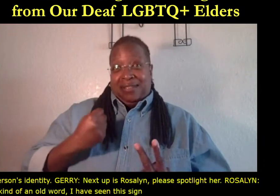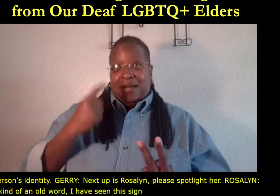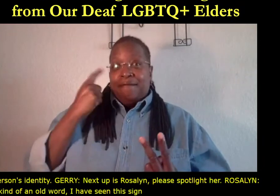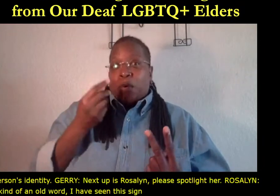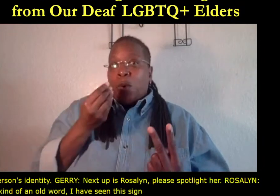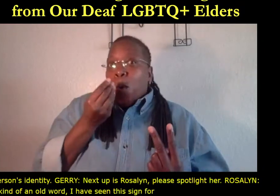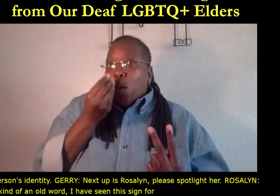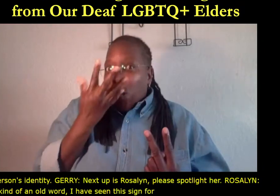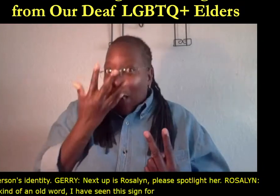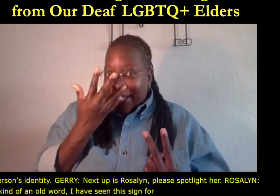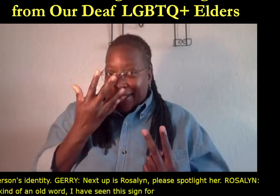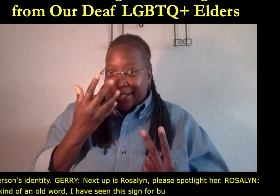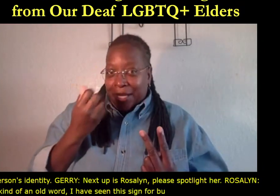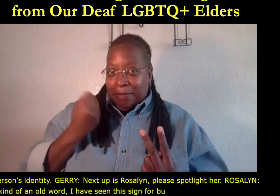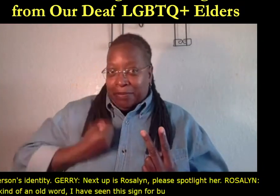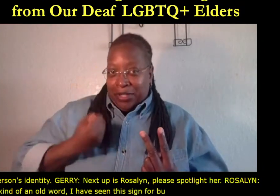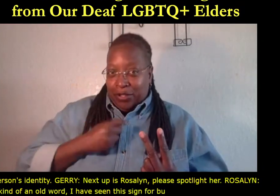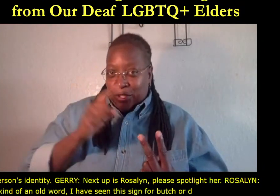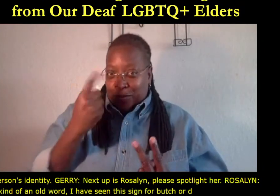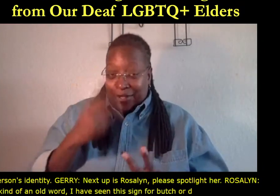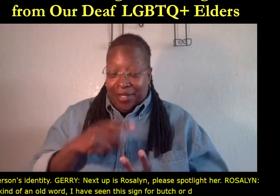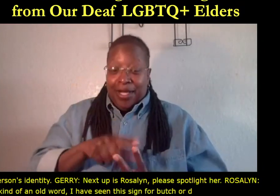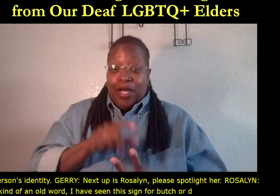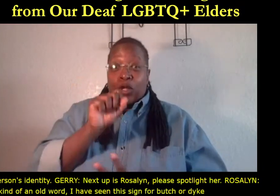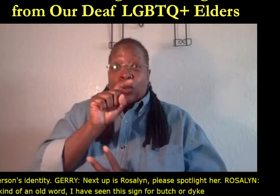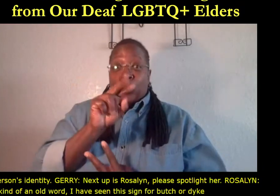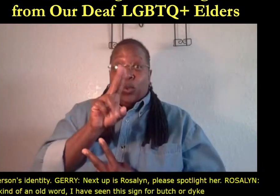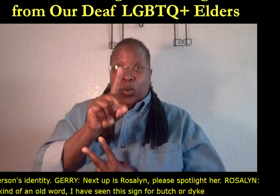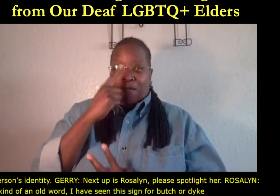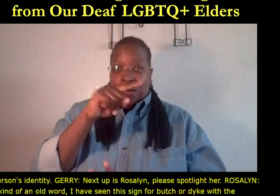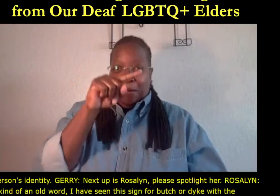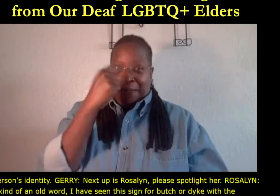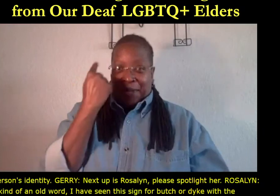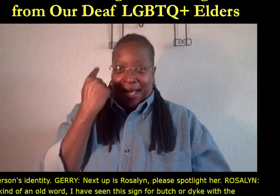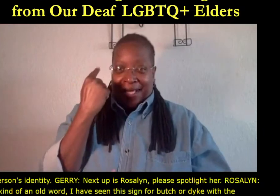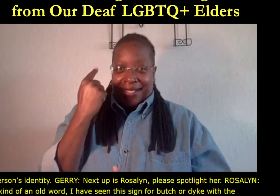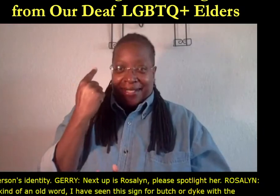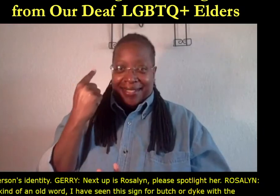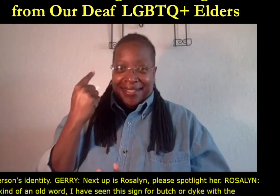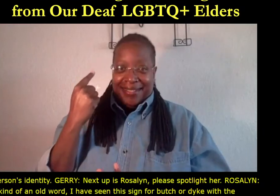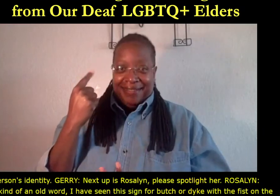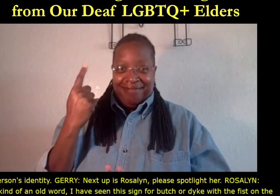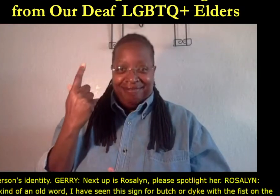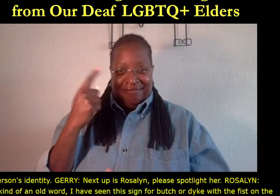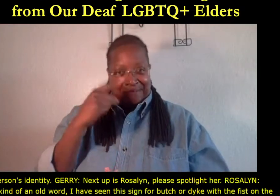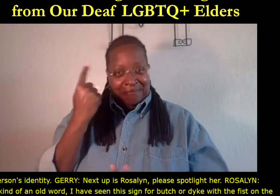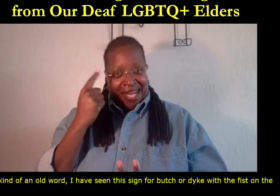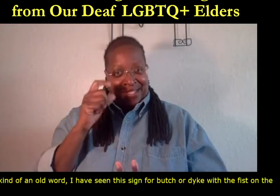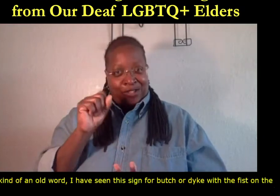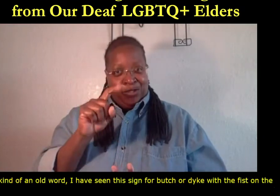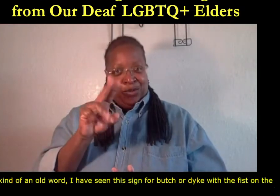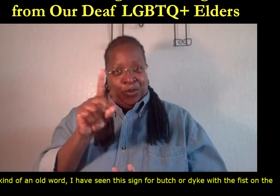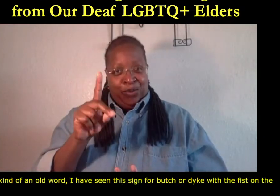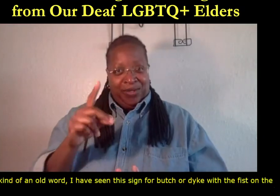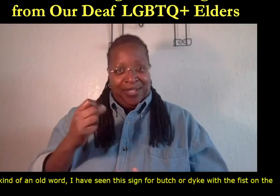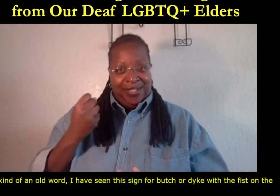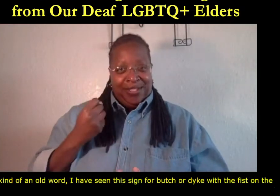so butch was here but uh that typically used for white women and stud